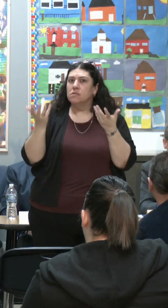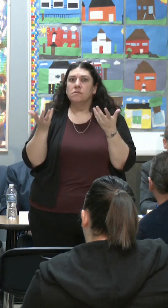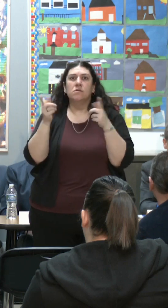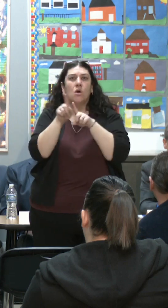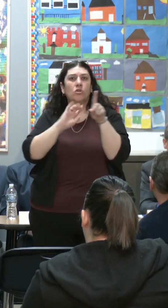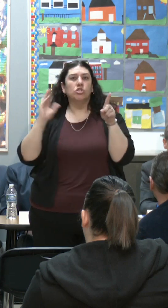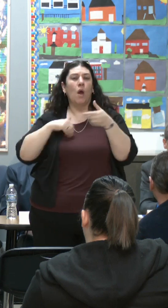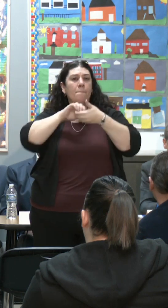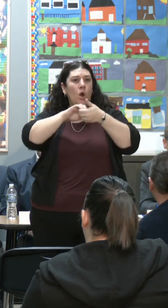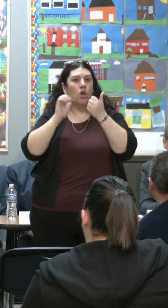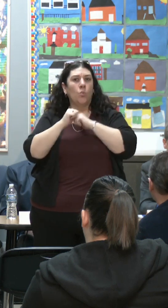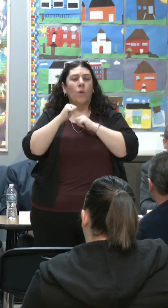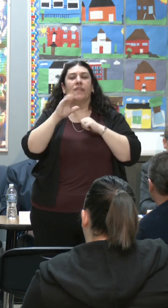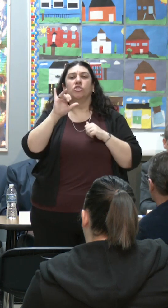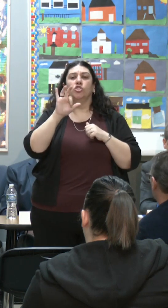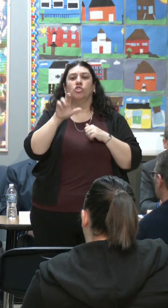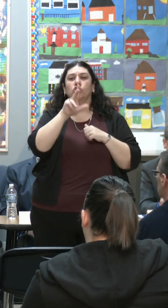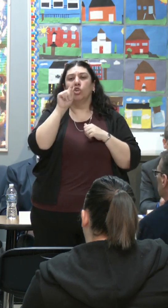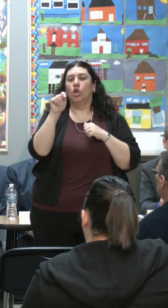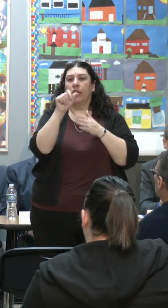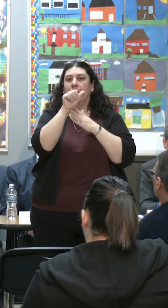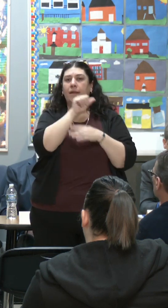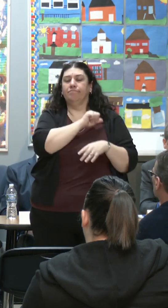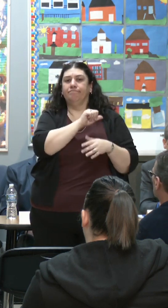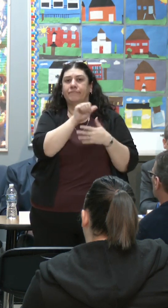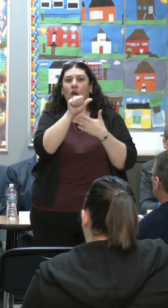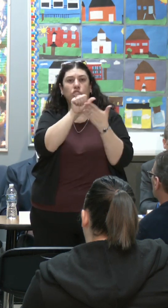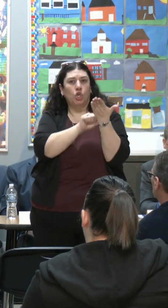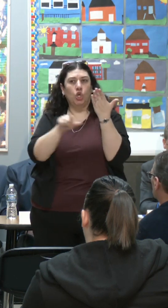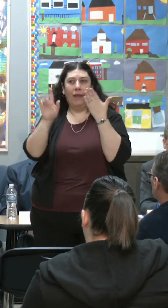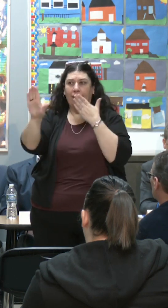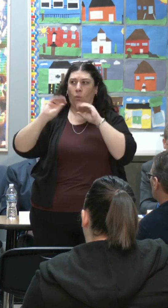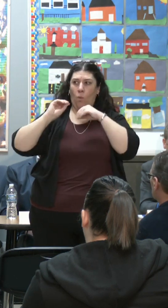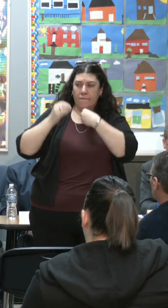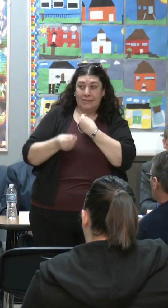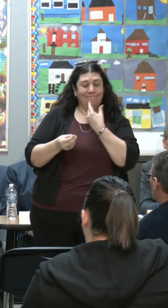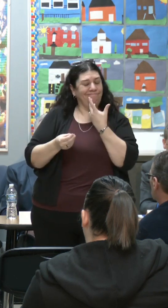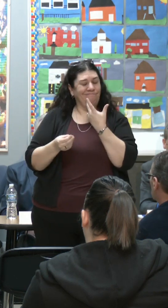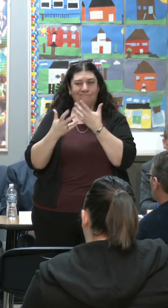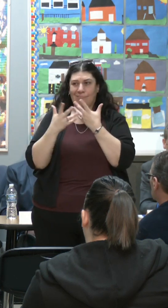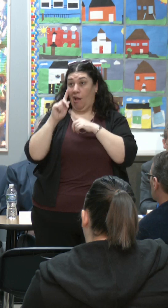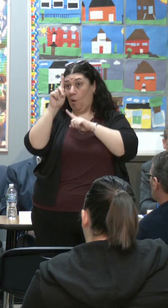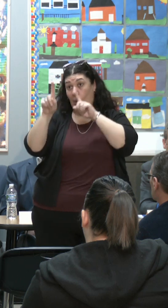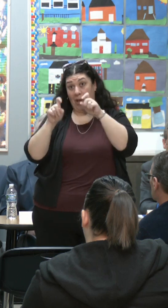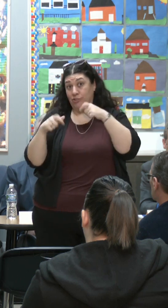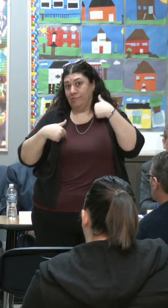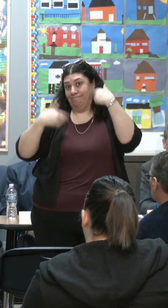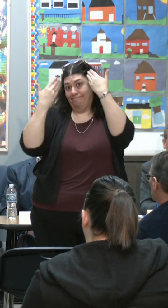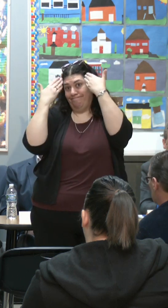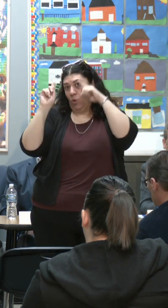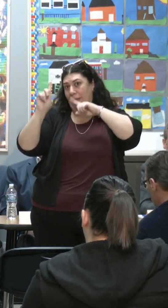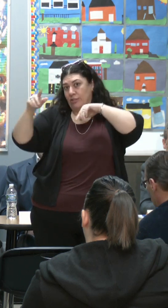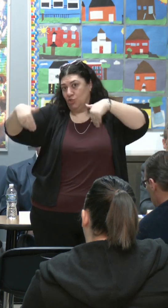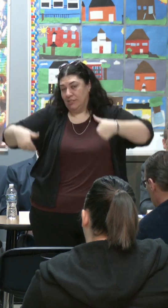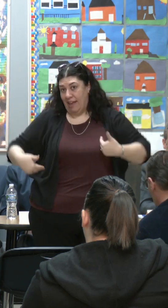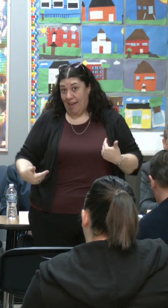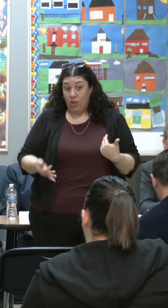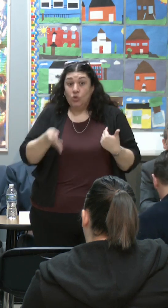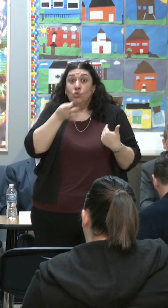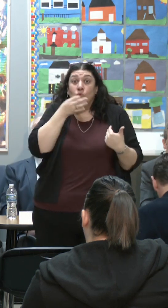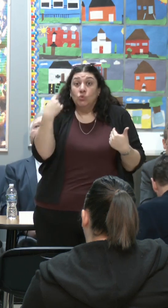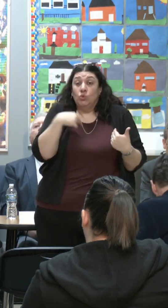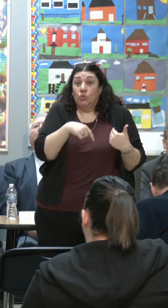our partnership with the Circuit Attorney's Office. So there are a lot of unanswered questions, and we will communicate them to you as soon as